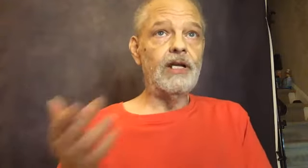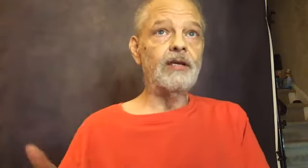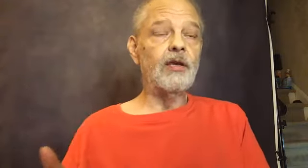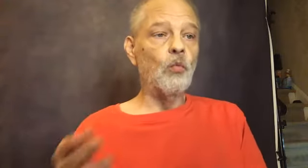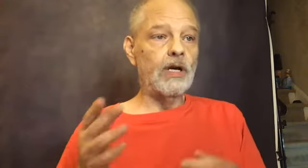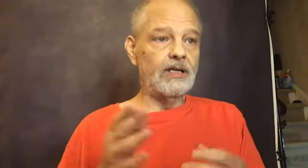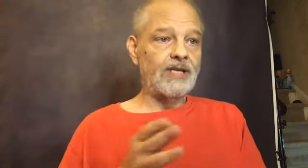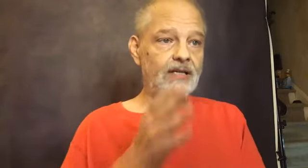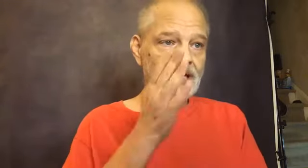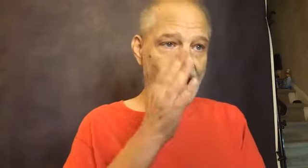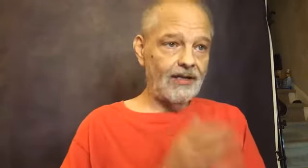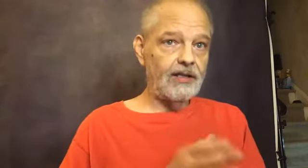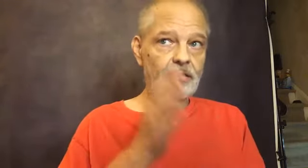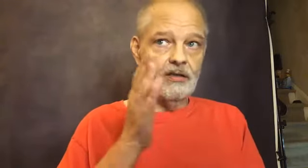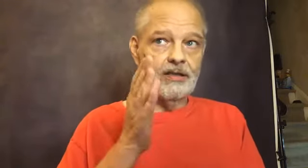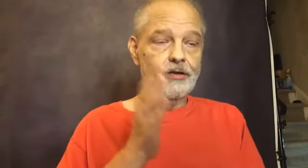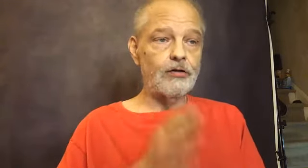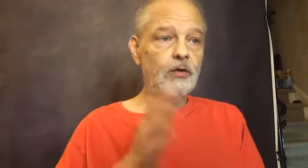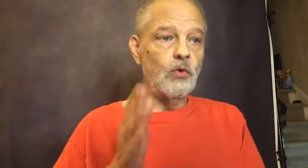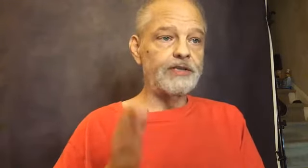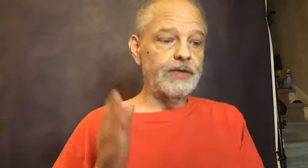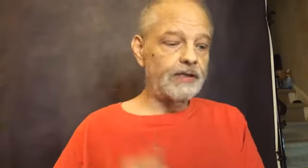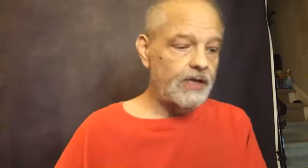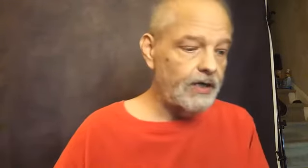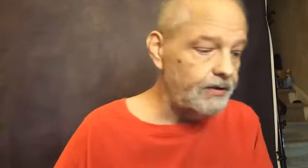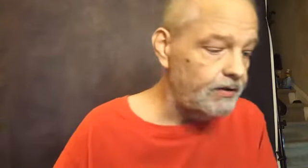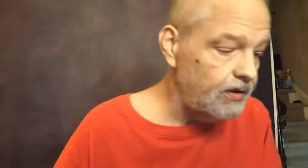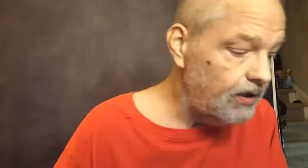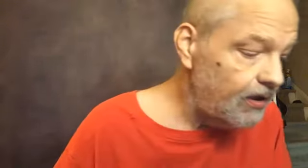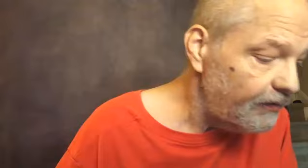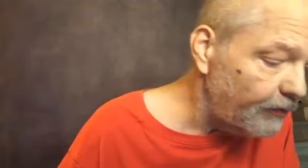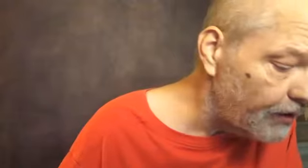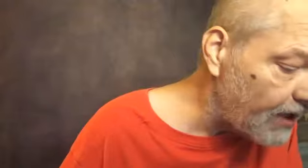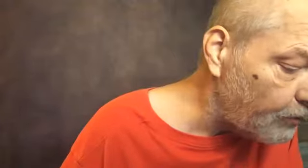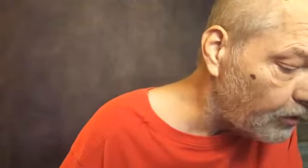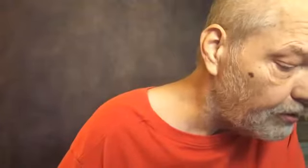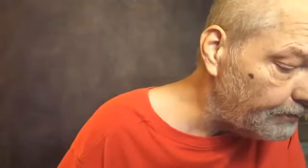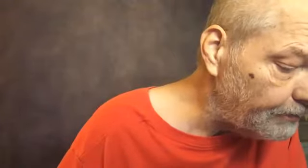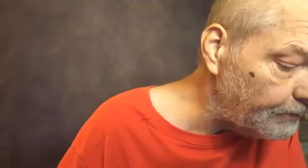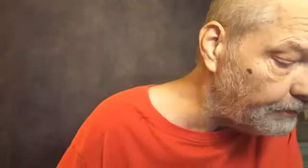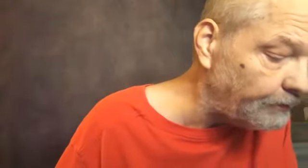meaning than what is exactly, literally what is being signed. For example,